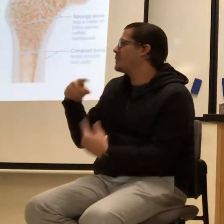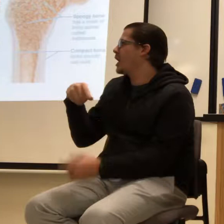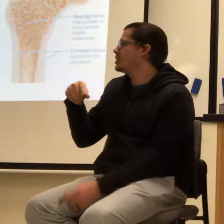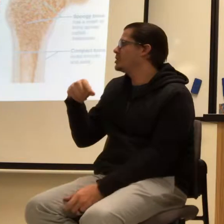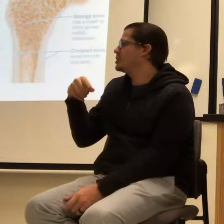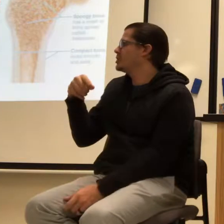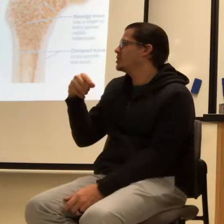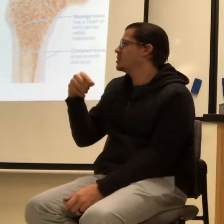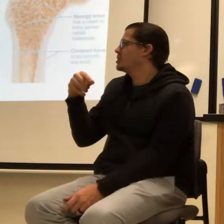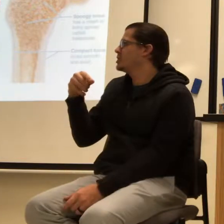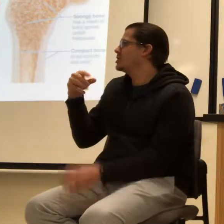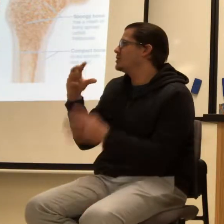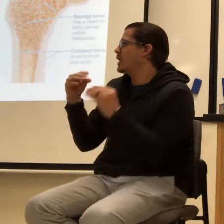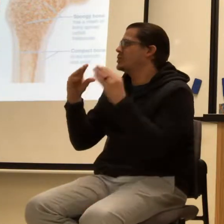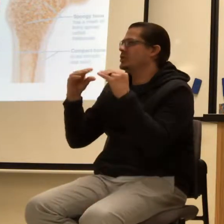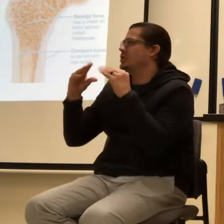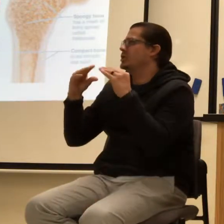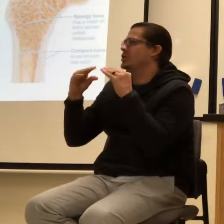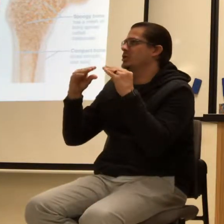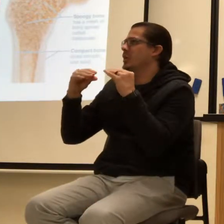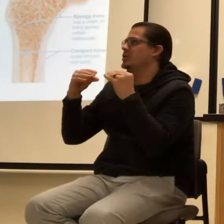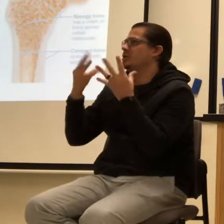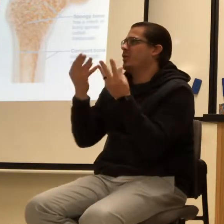I even see the term cancellous.